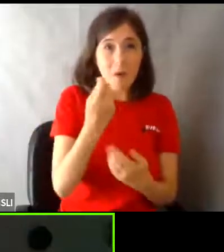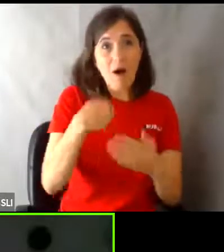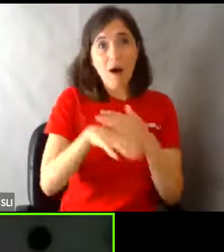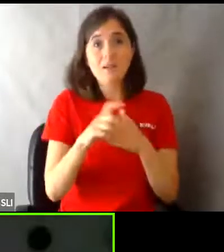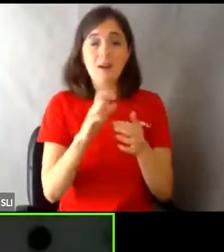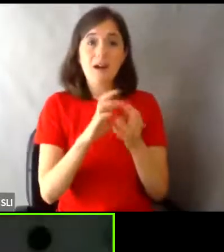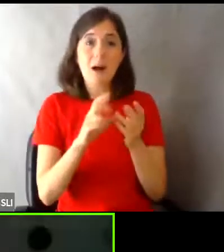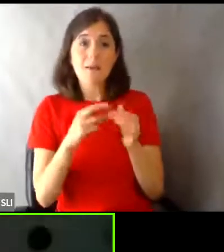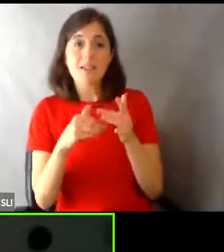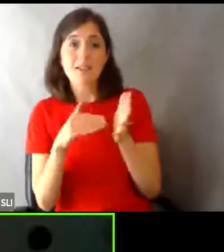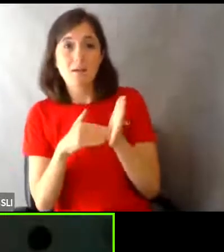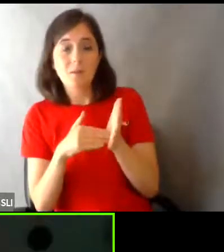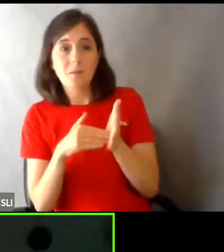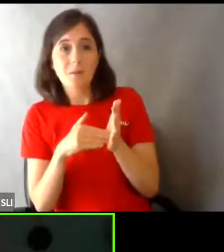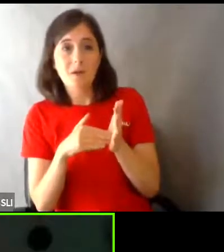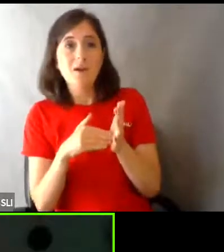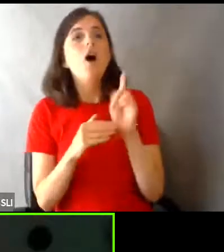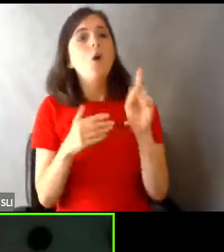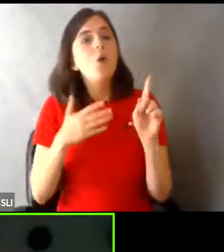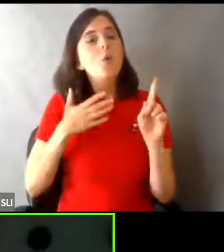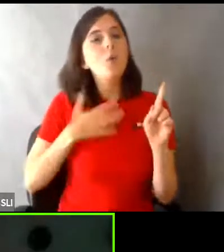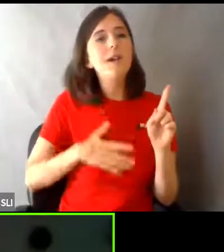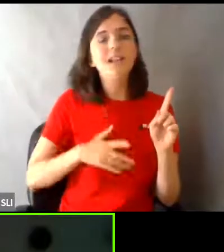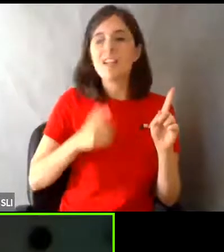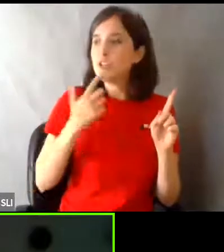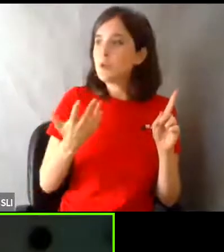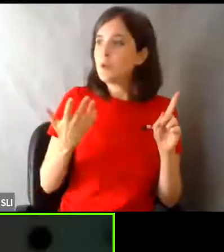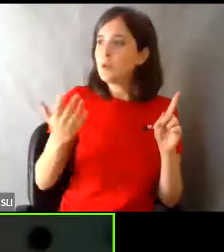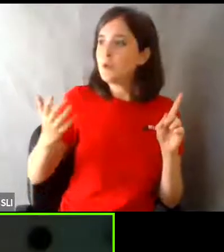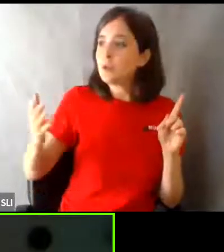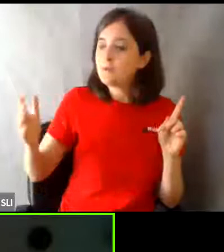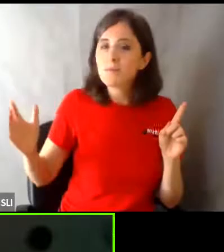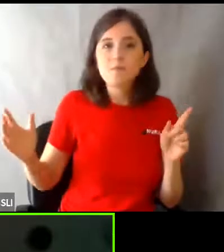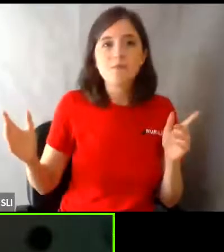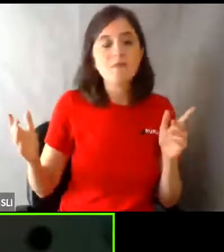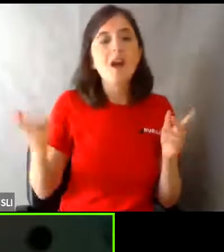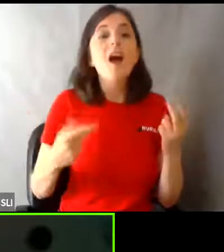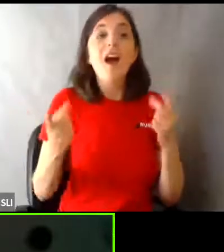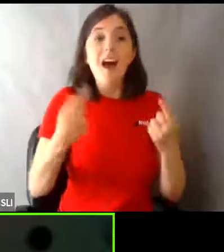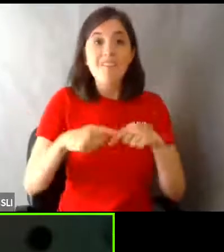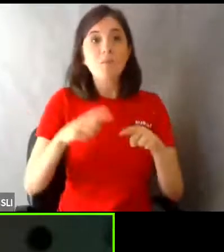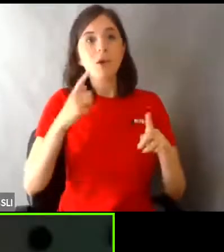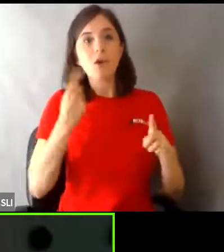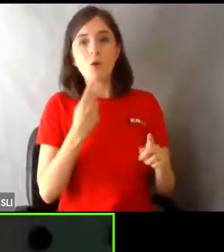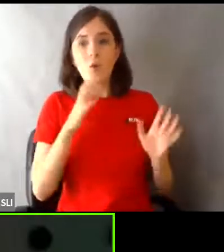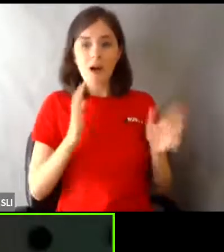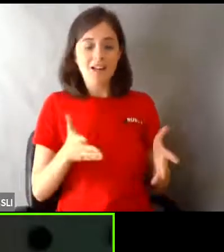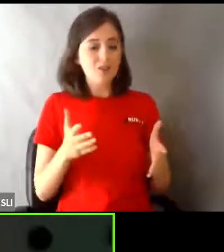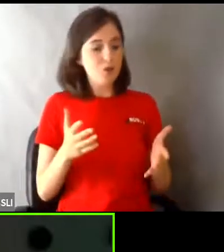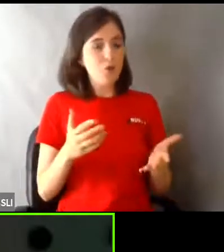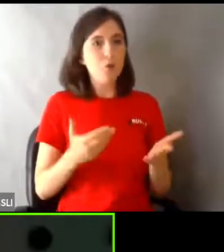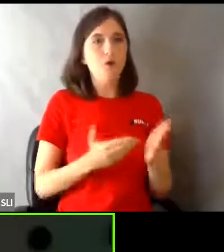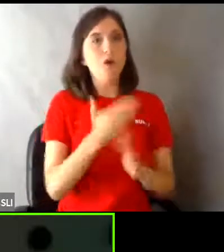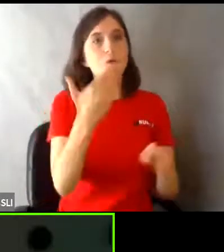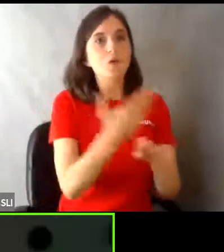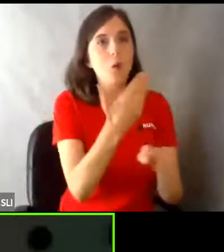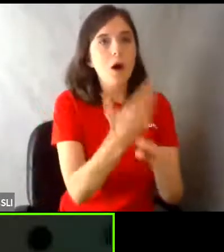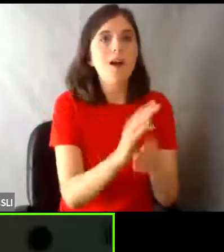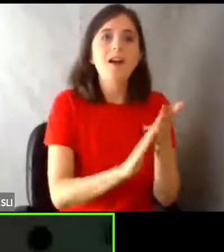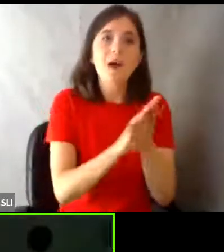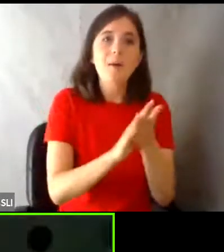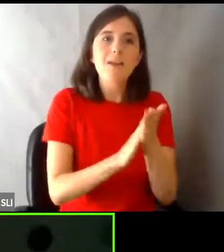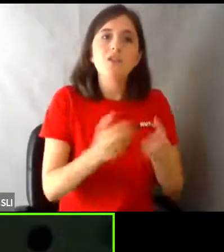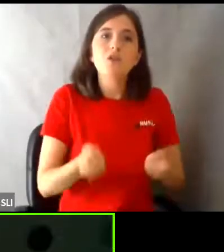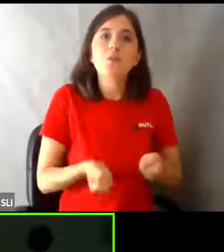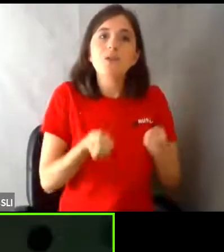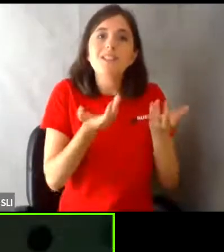people, meaning everyone who has to sell their labour power for a living. That includes labour that